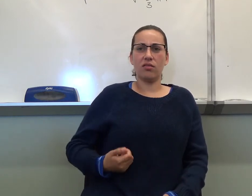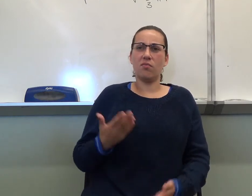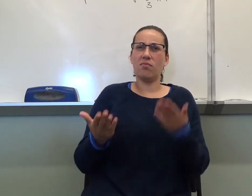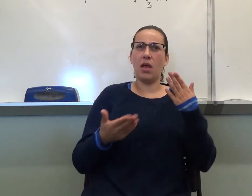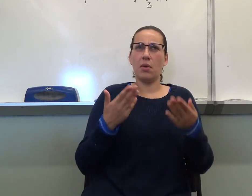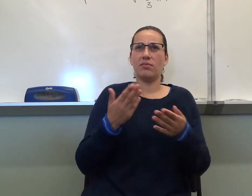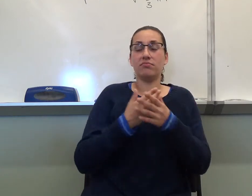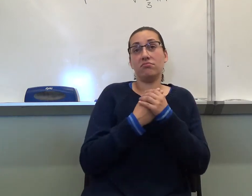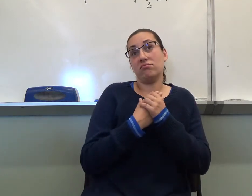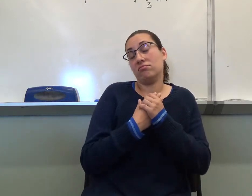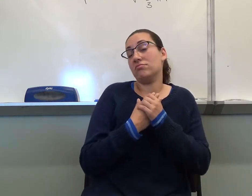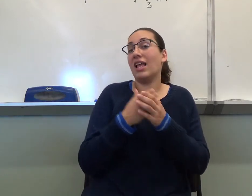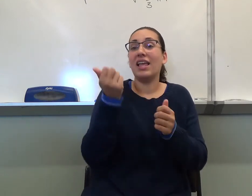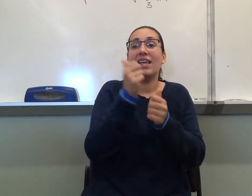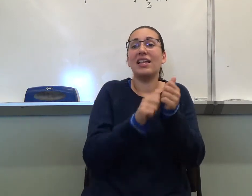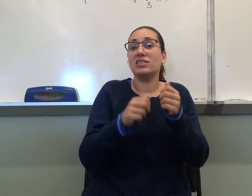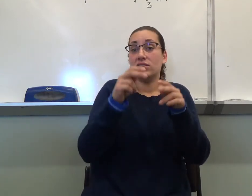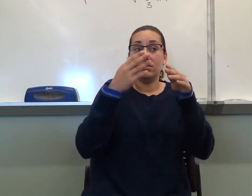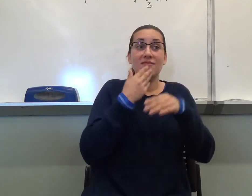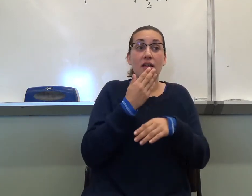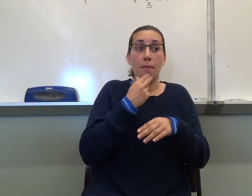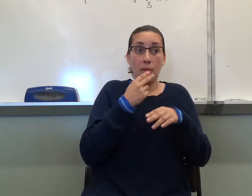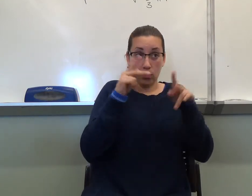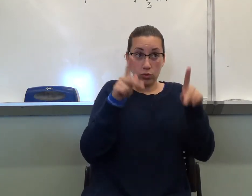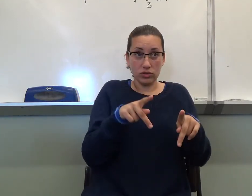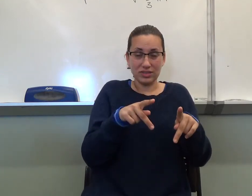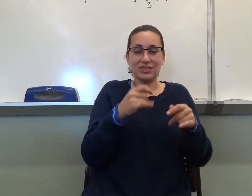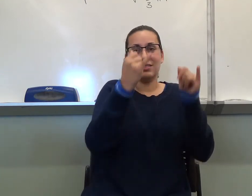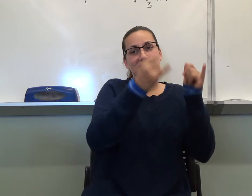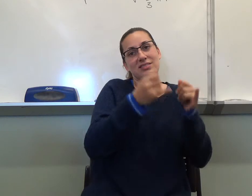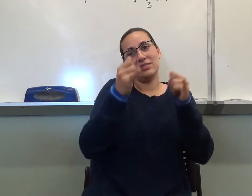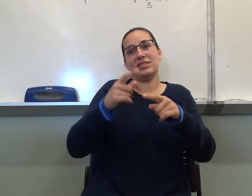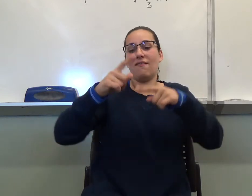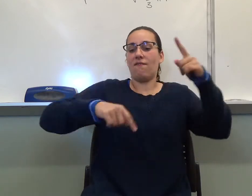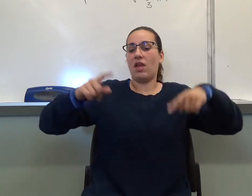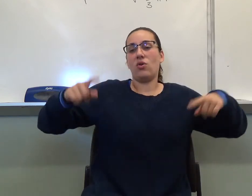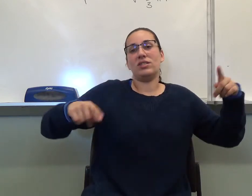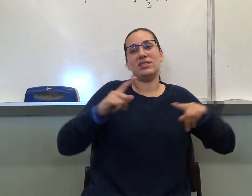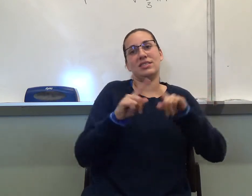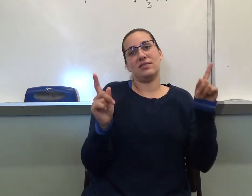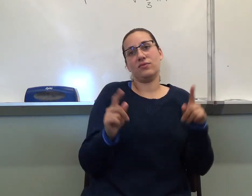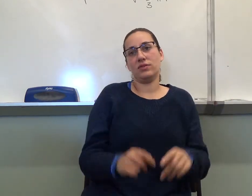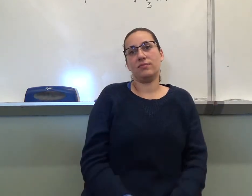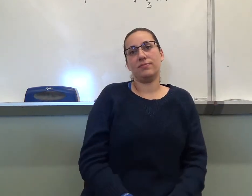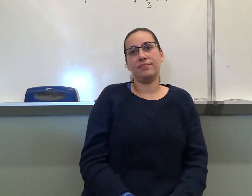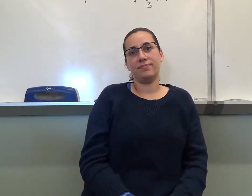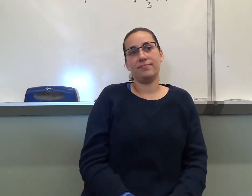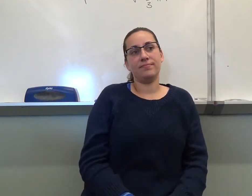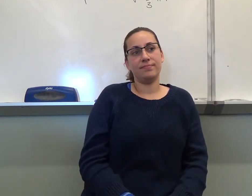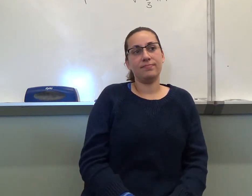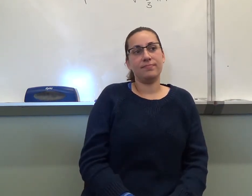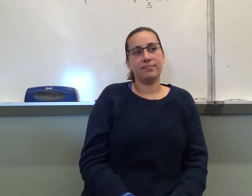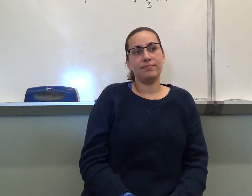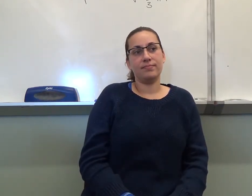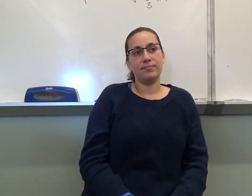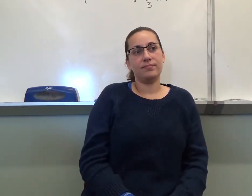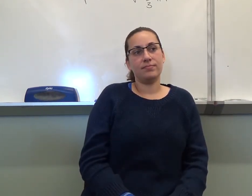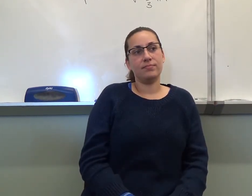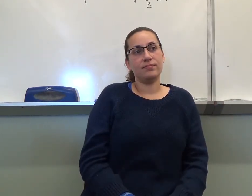really not something that's intuitive. You've got to tell them that. So you've got to be really careful about how you do that. Now, the most